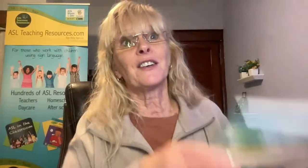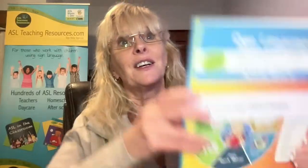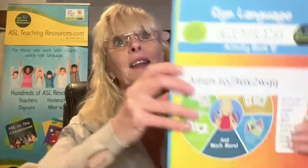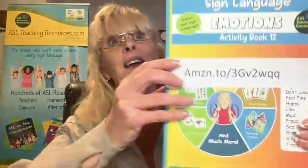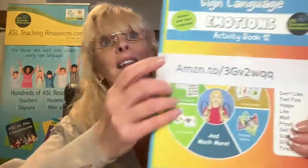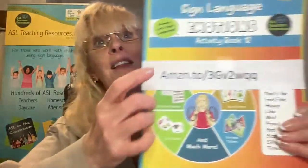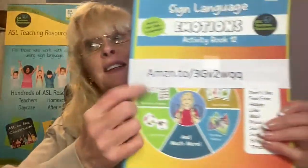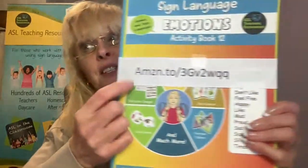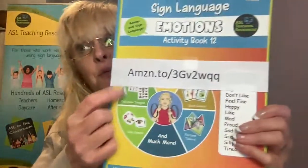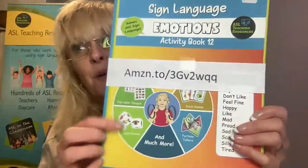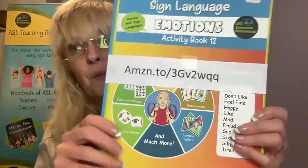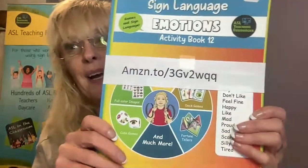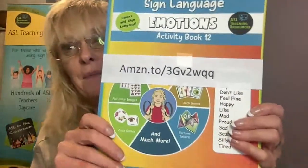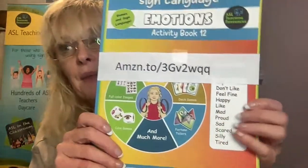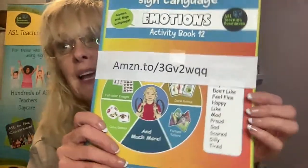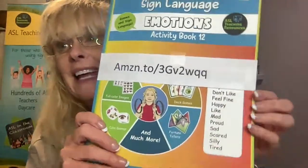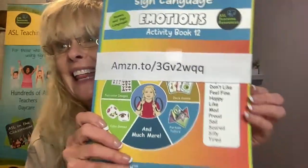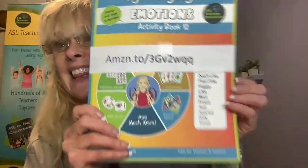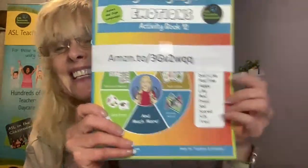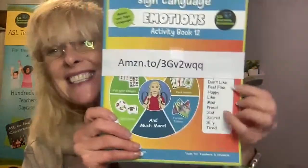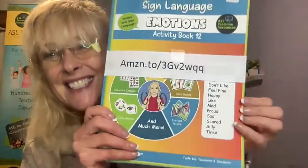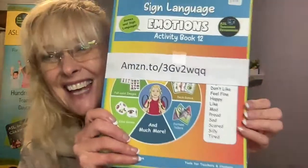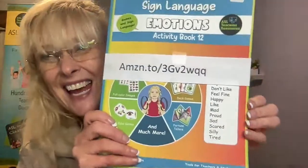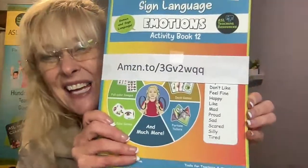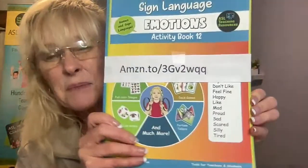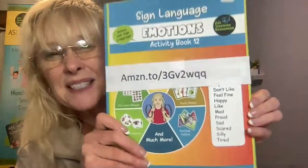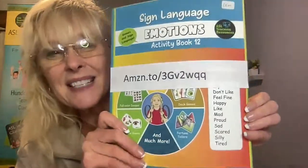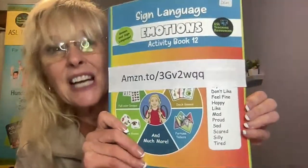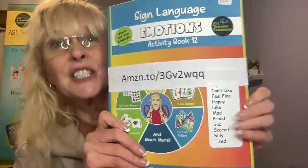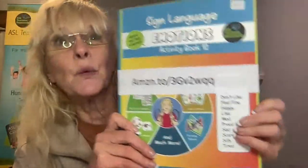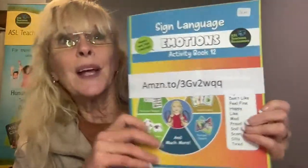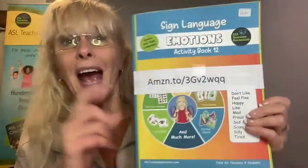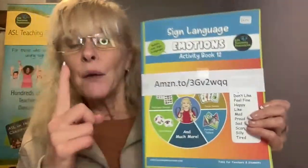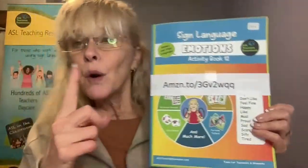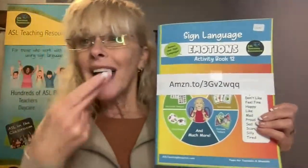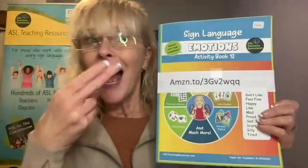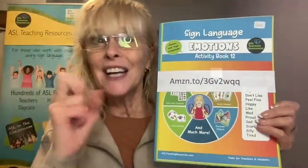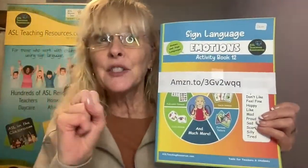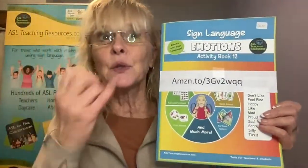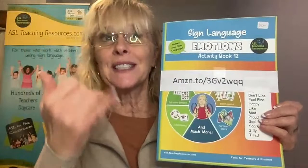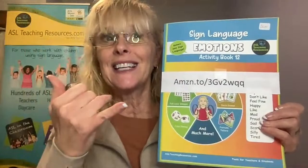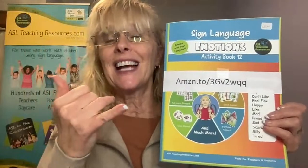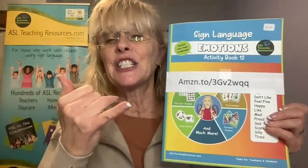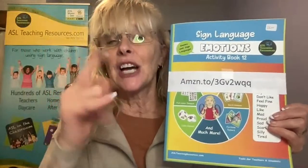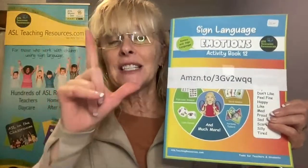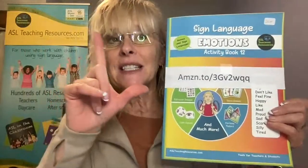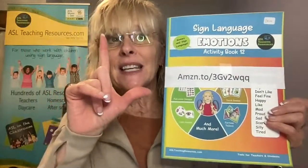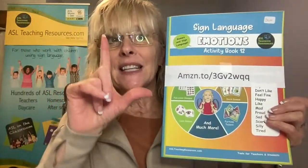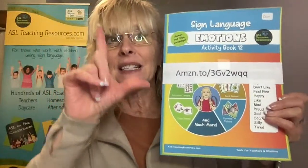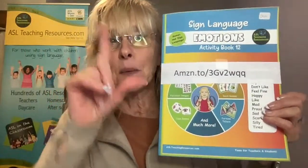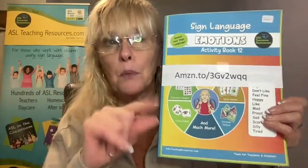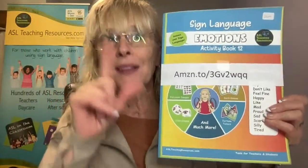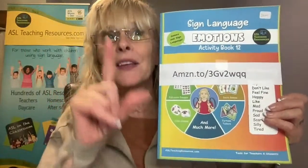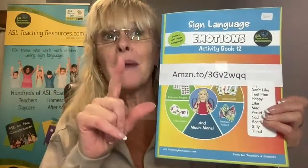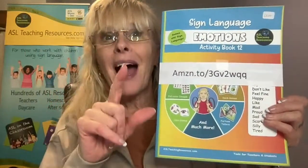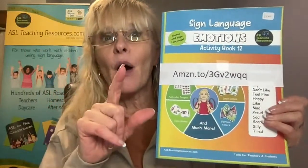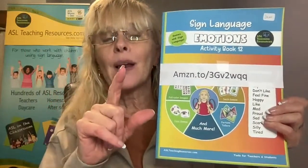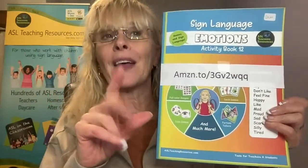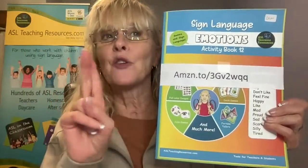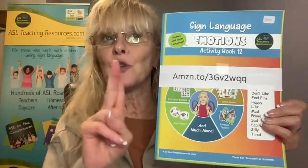on. This is one way. This is games. So we had one high school today just get this and print them out, and they're